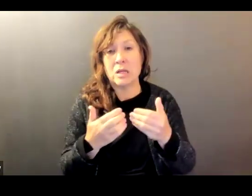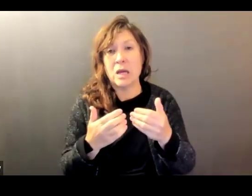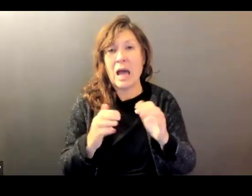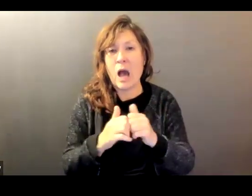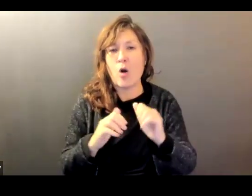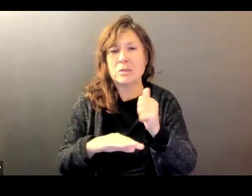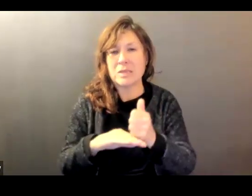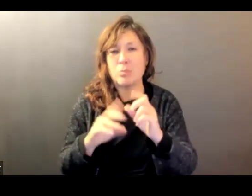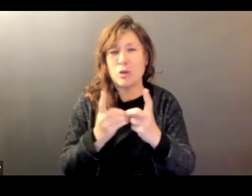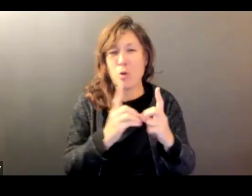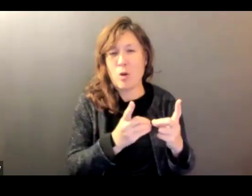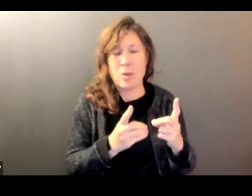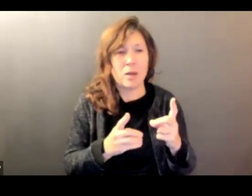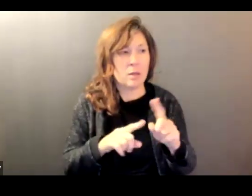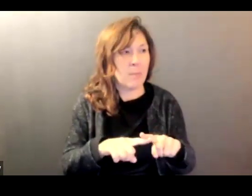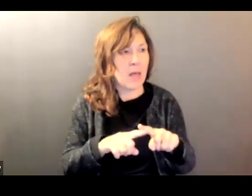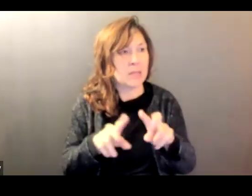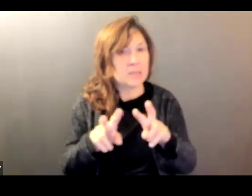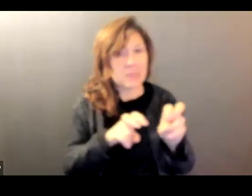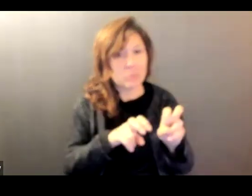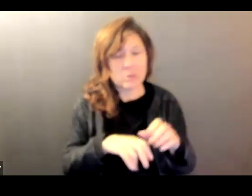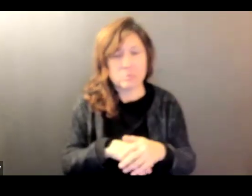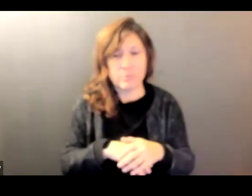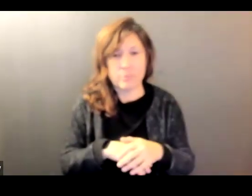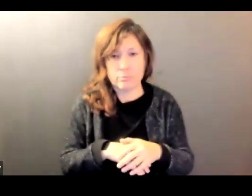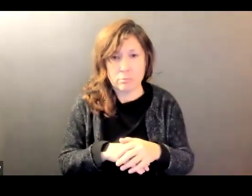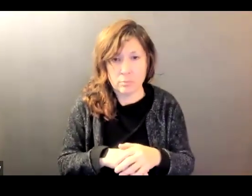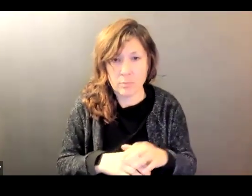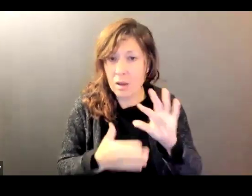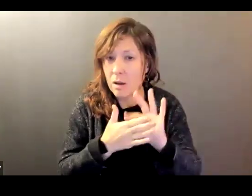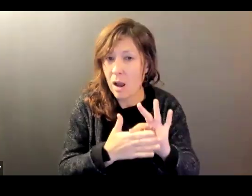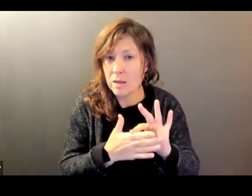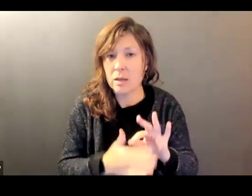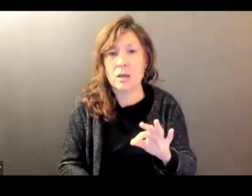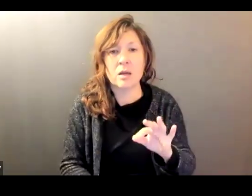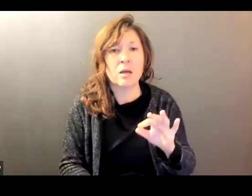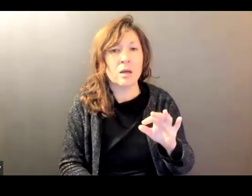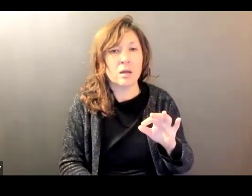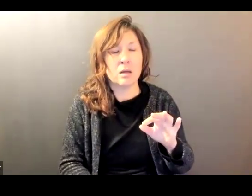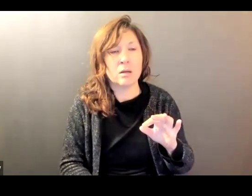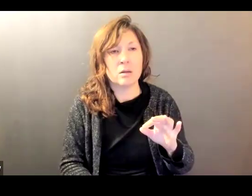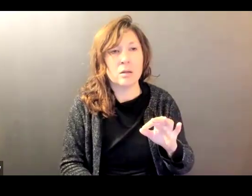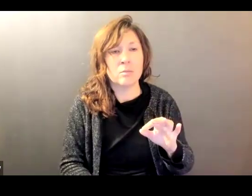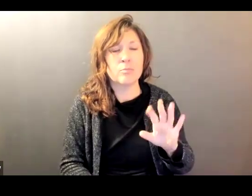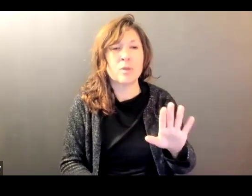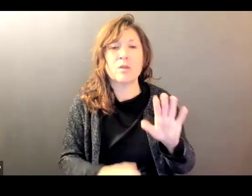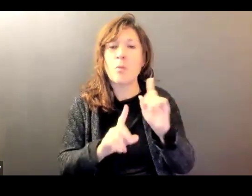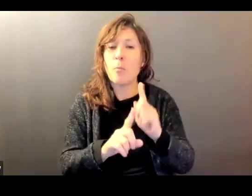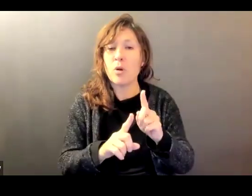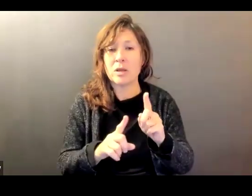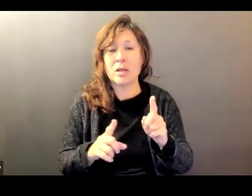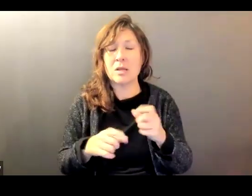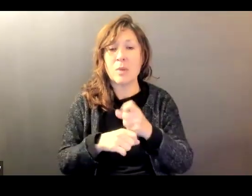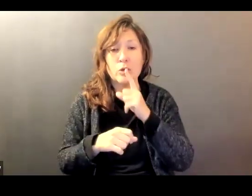So some of our schools have worked really, really hard to make sure that they have hired teachers with dual license. So we know